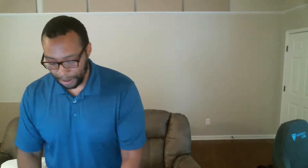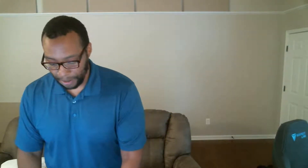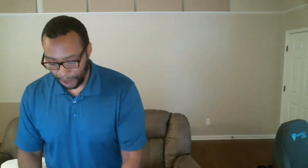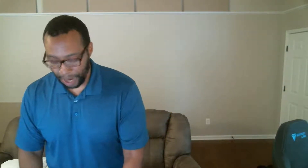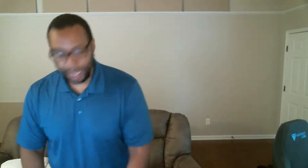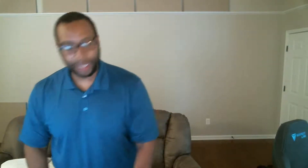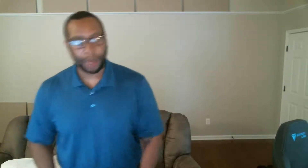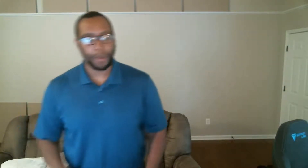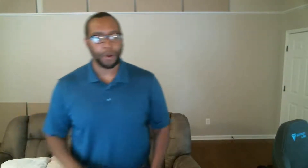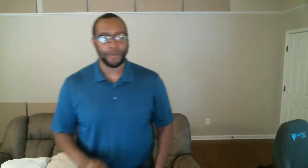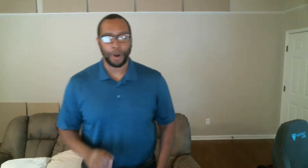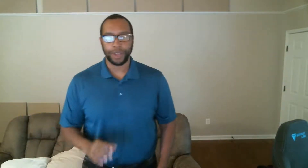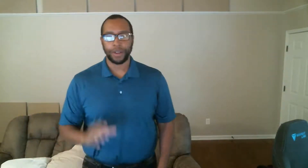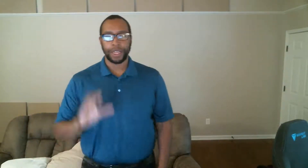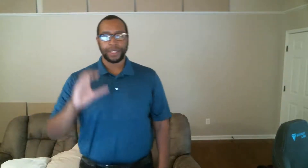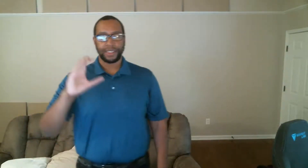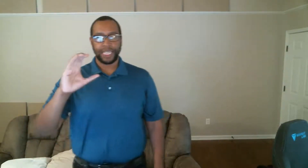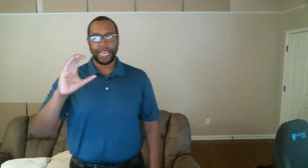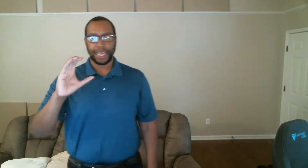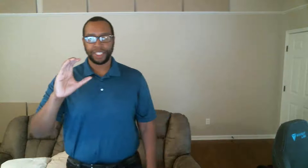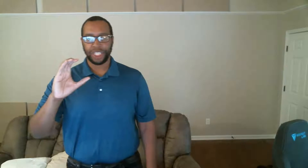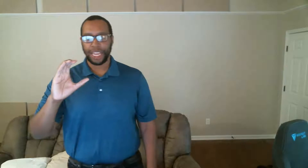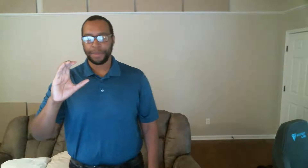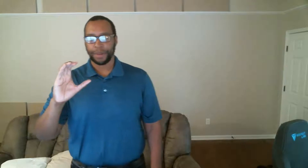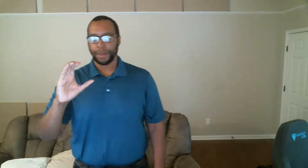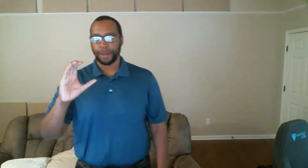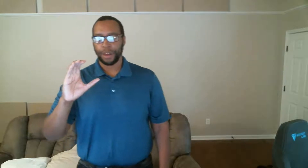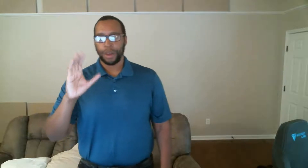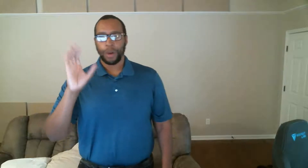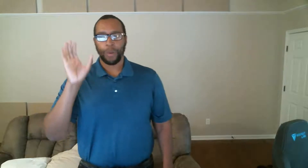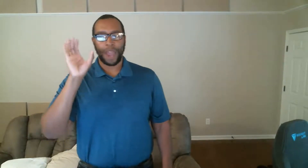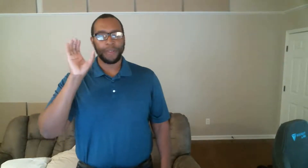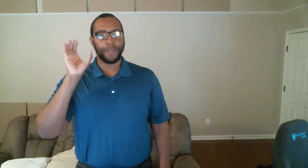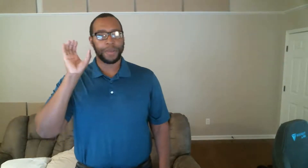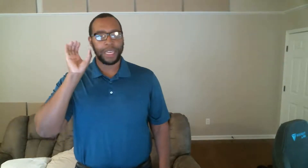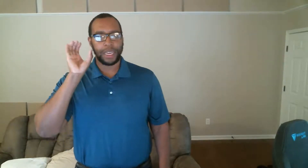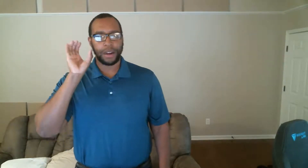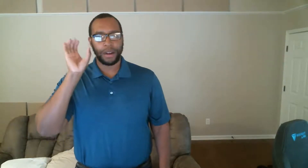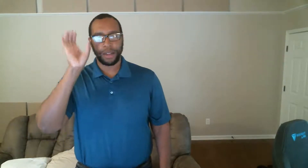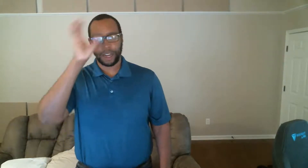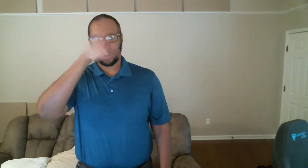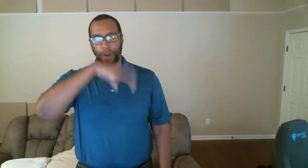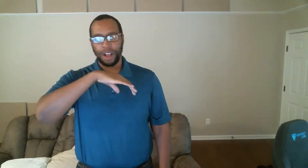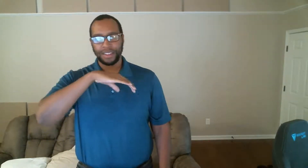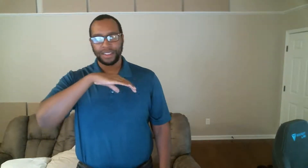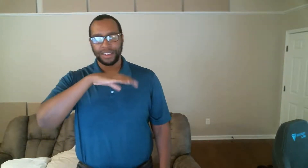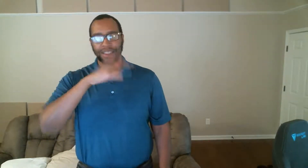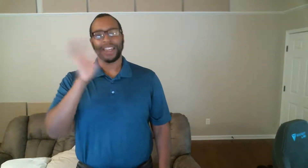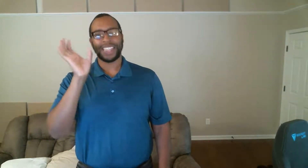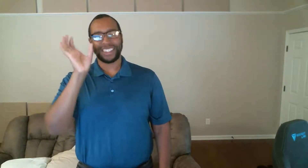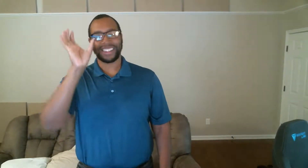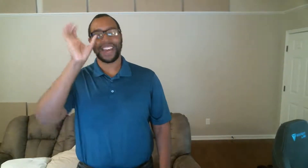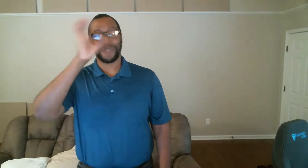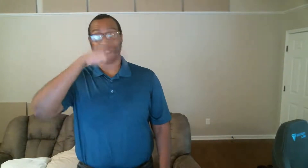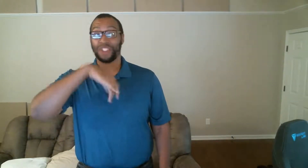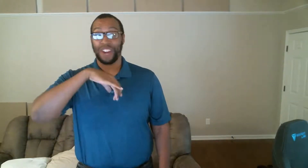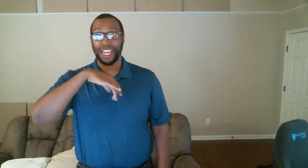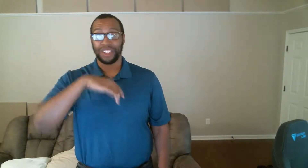All right. Couple more for you. C hand shape. Right from here across, that's a sign for strange.